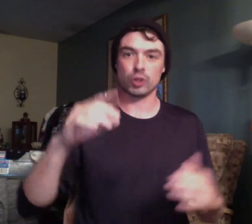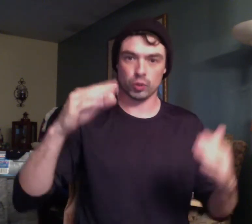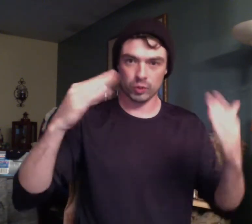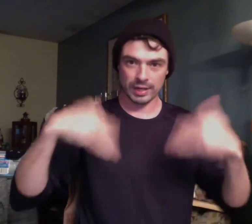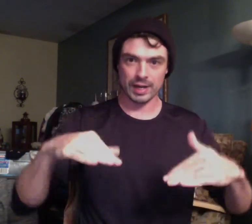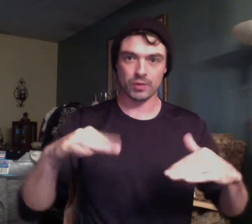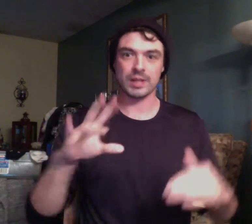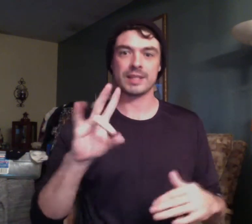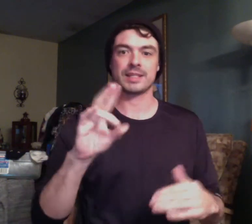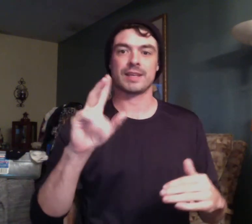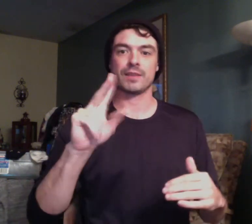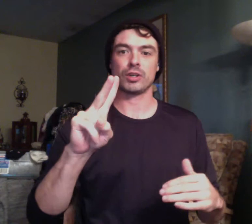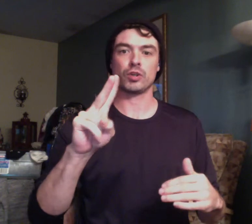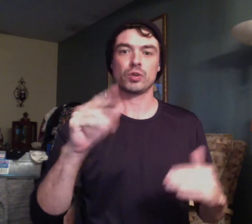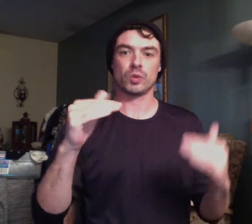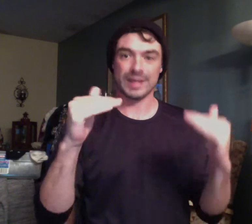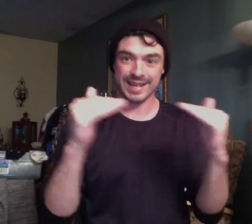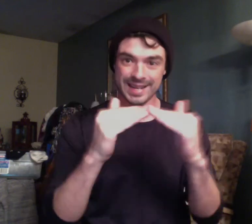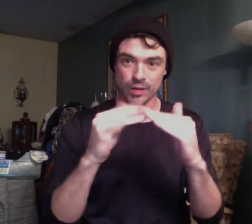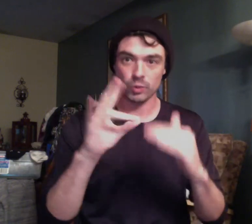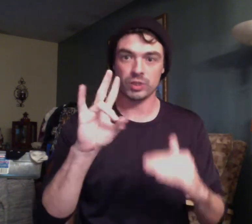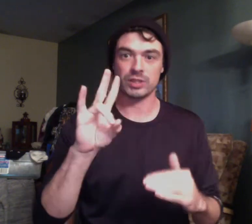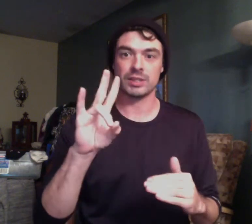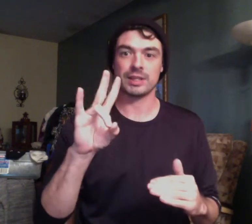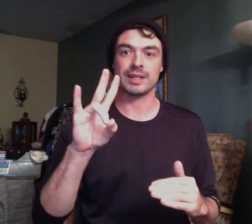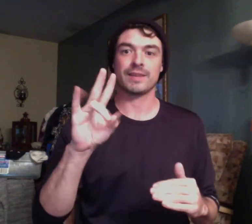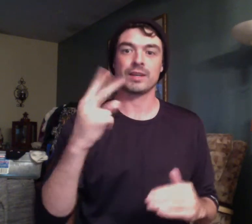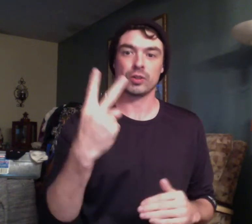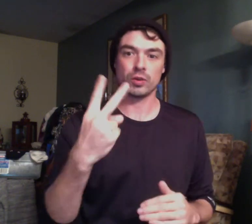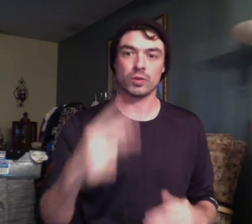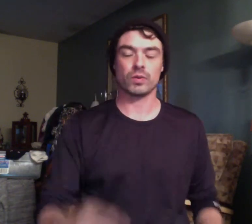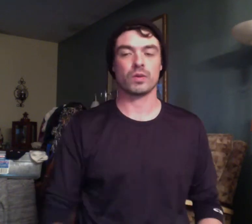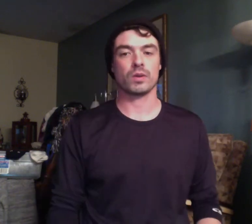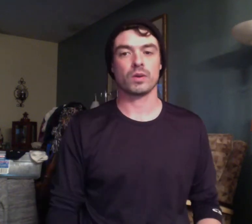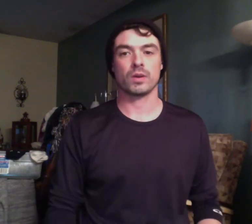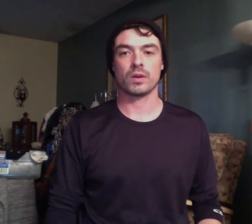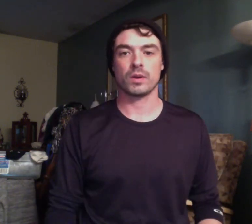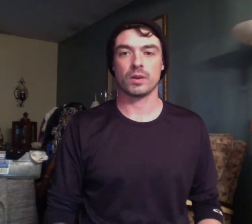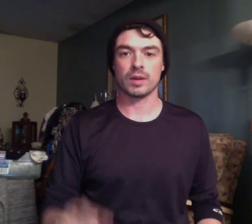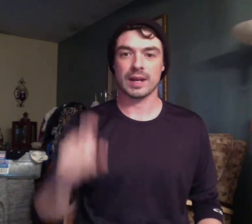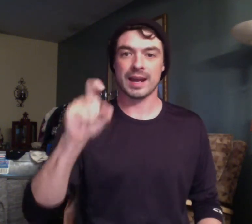and saying yes, for sure that one does check, so x equals negative 2 is the